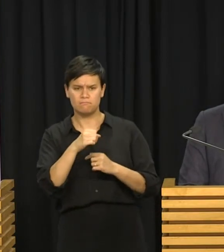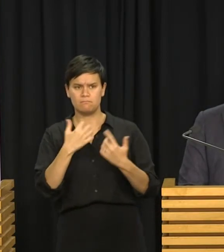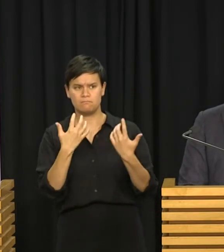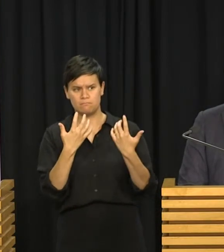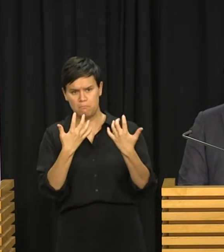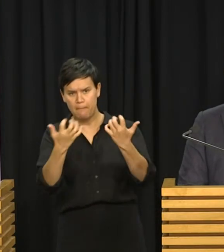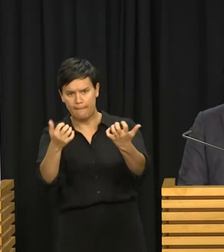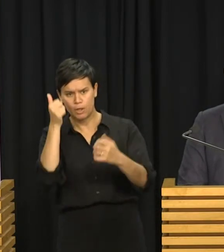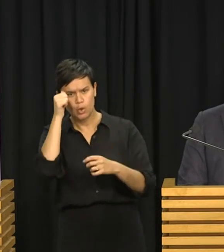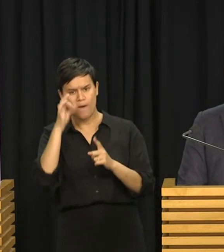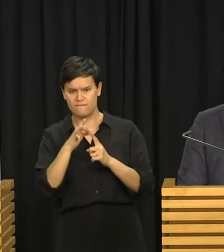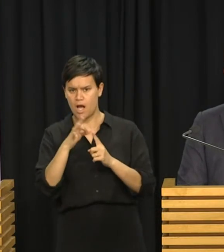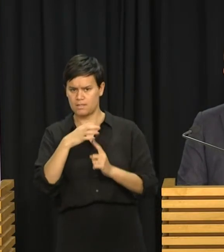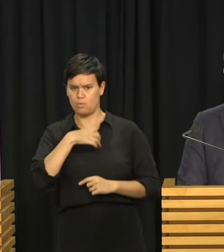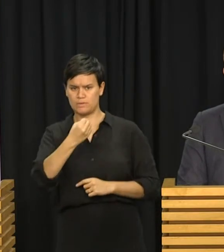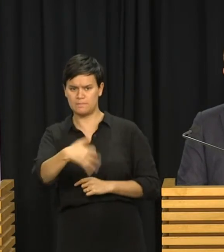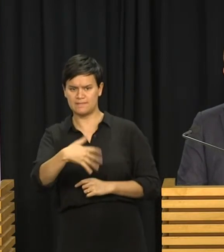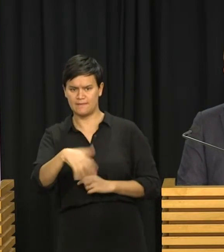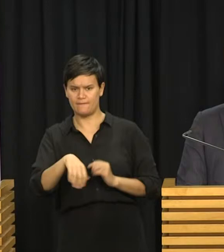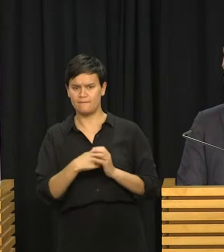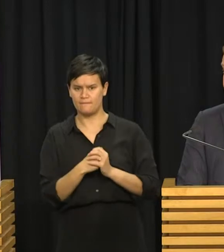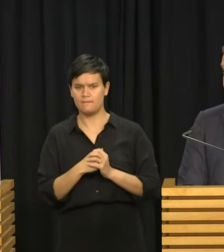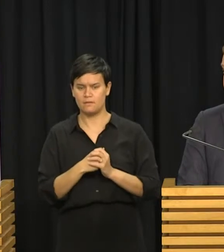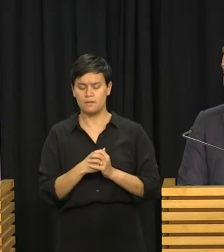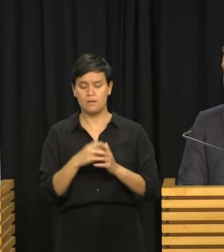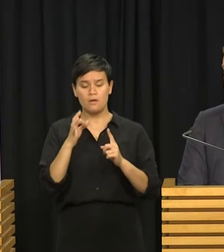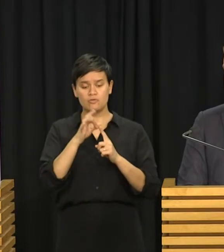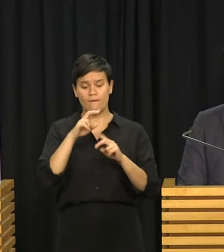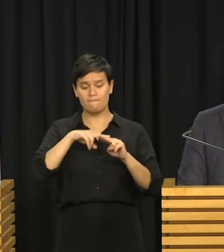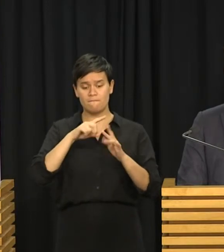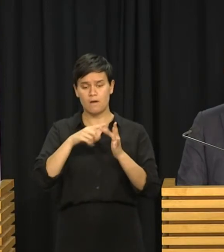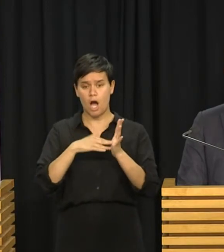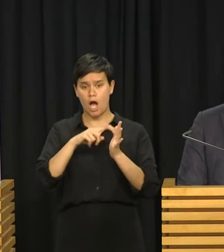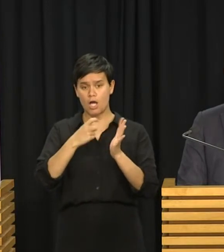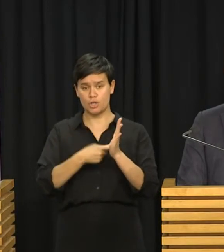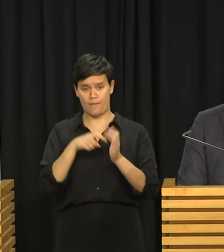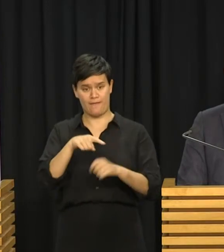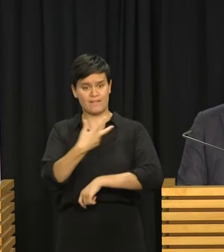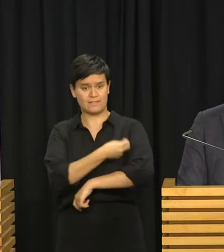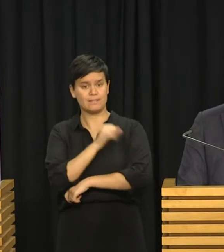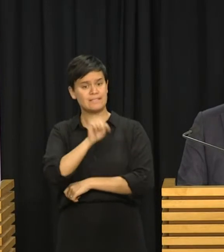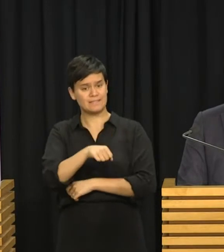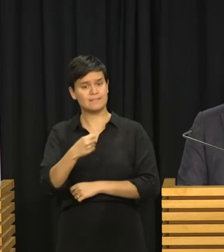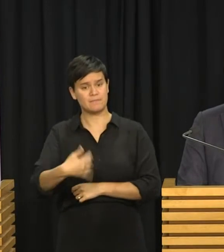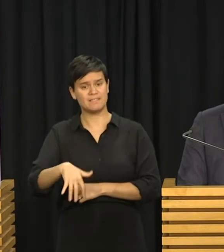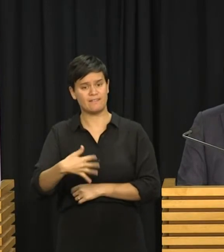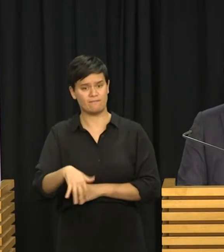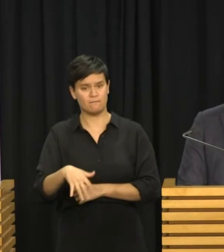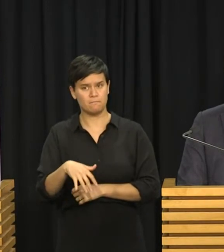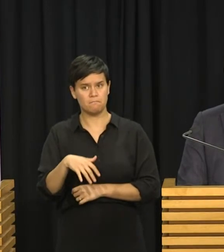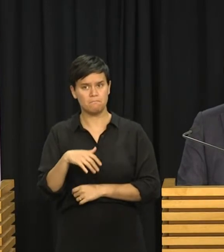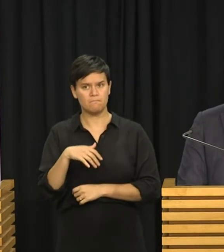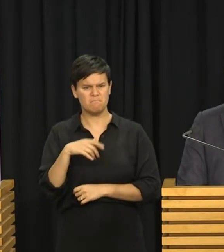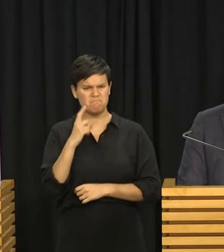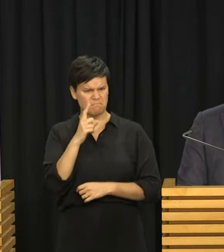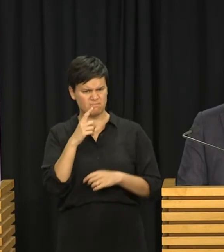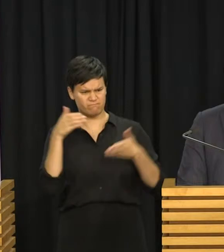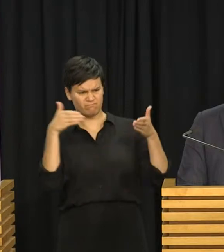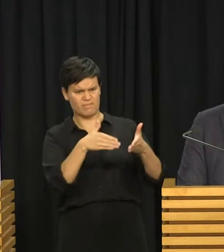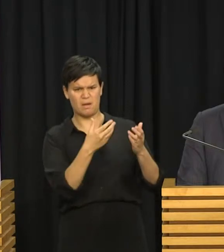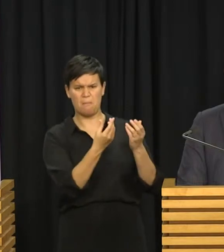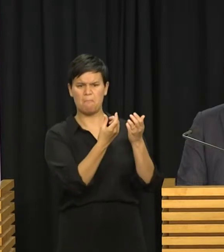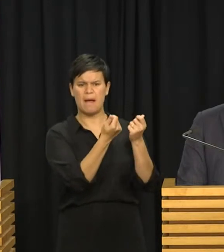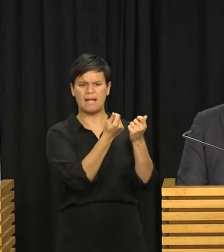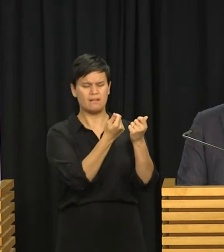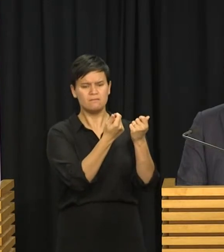worth it? Look, we've seen as a nation just how far we're willing to go to look after one another. And so I think